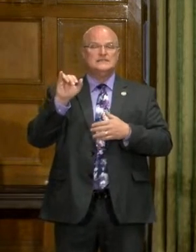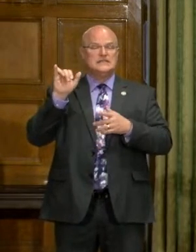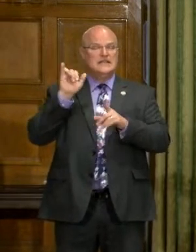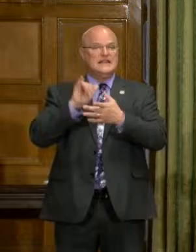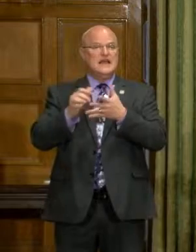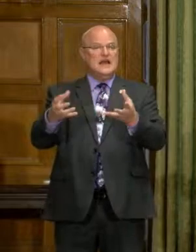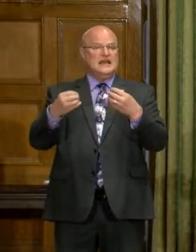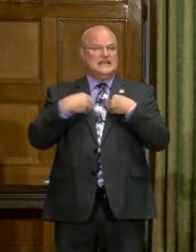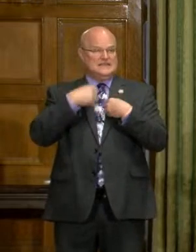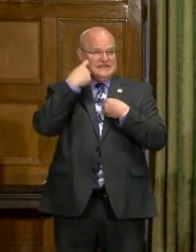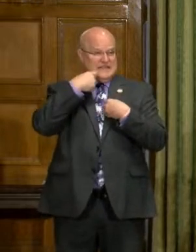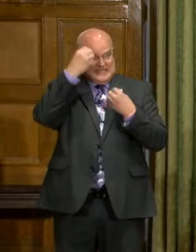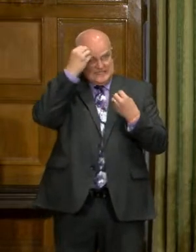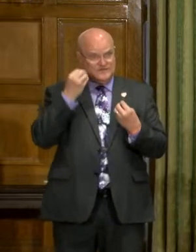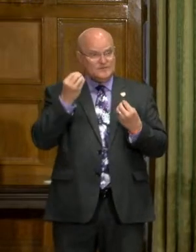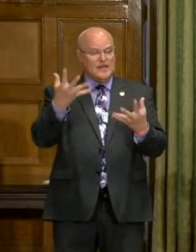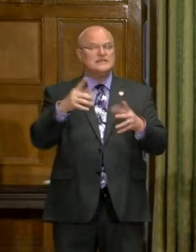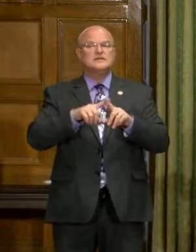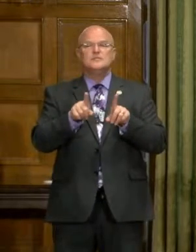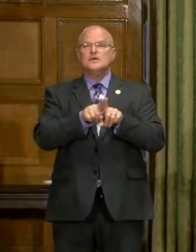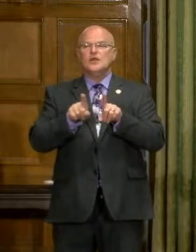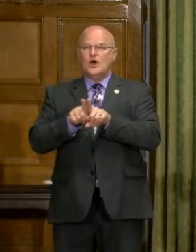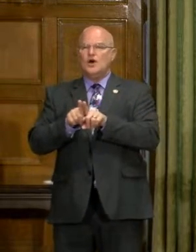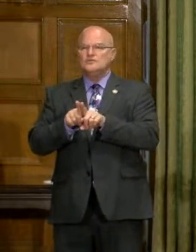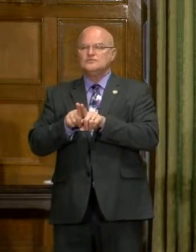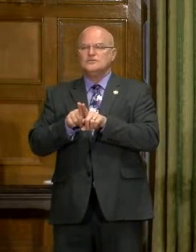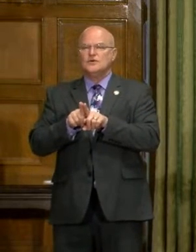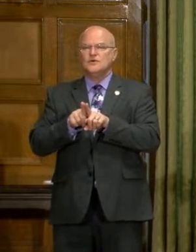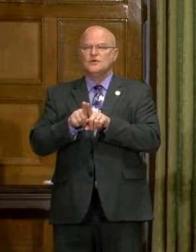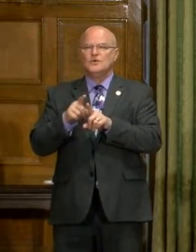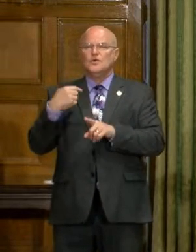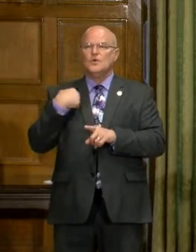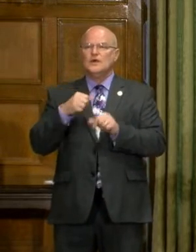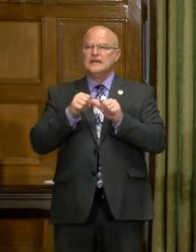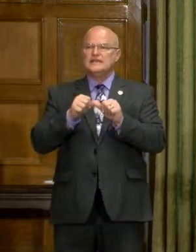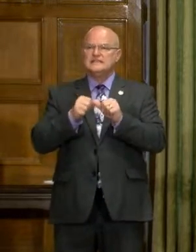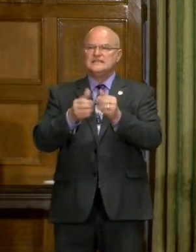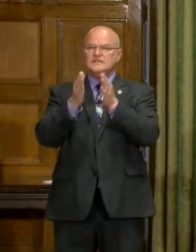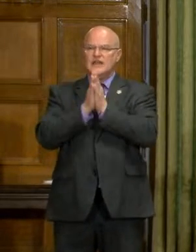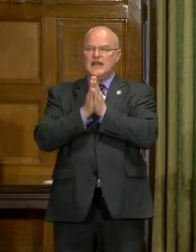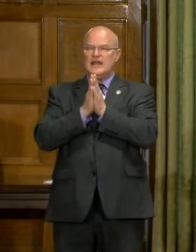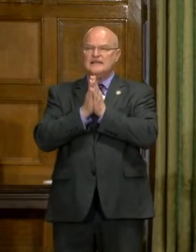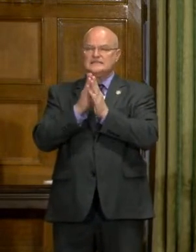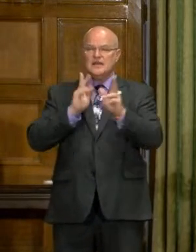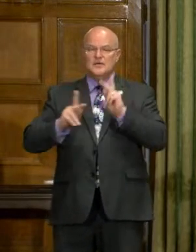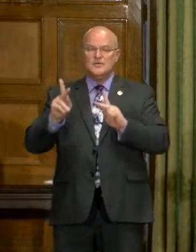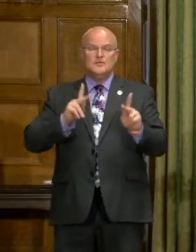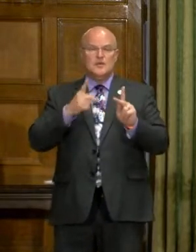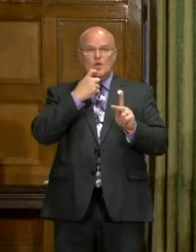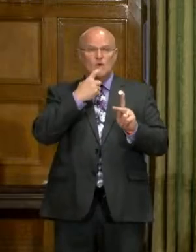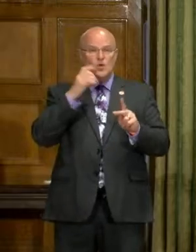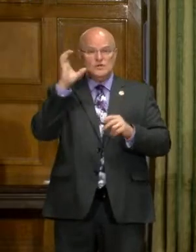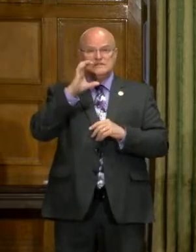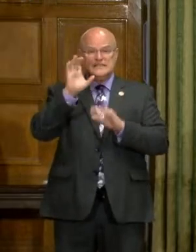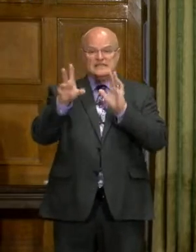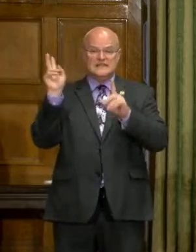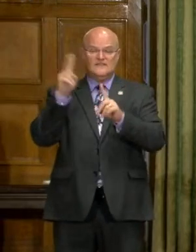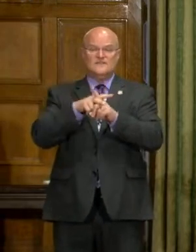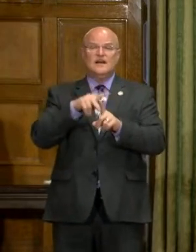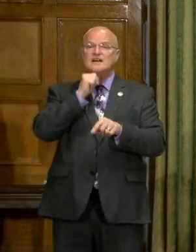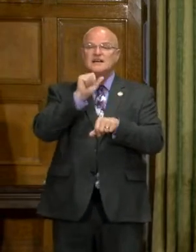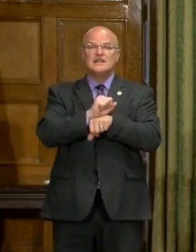will give us the latest information, but also we continue to ask everyone who is seeking to